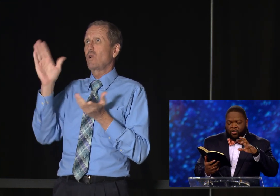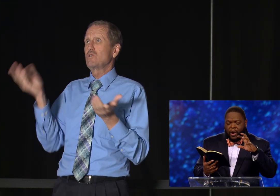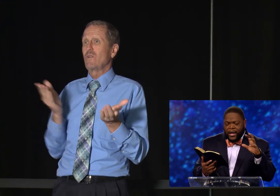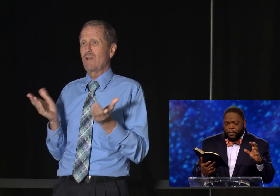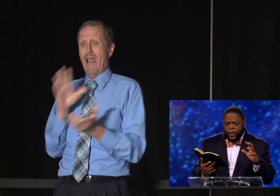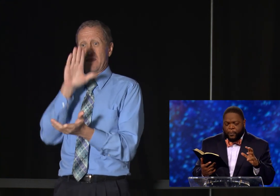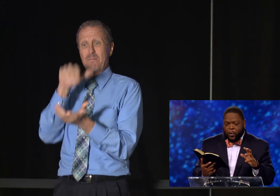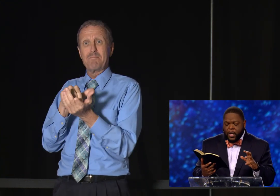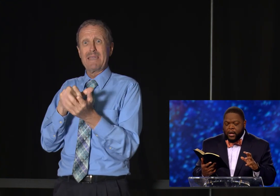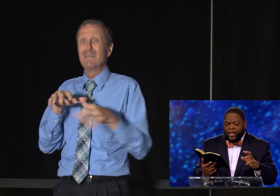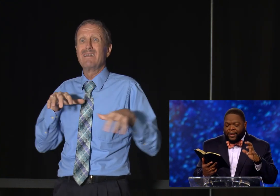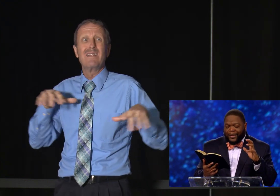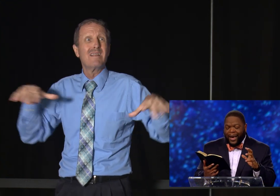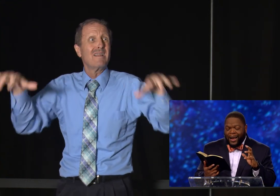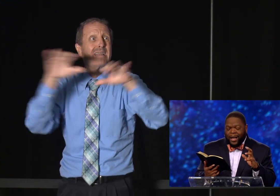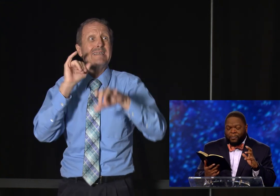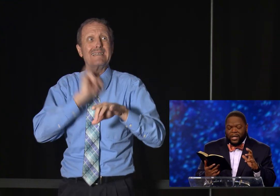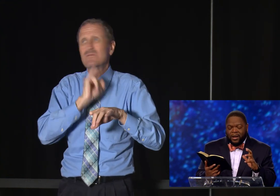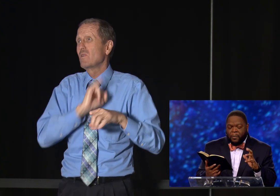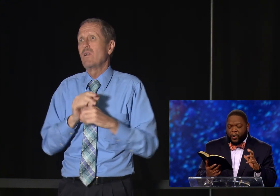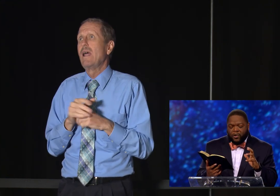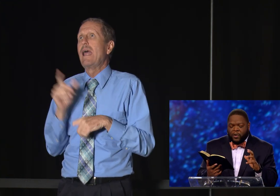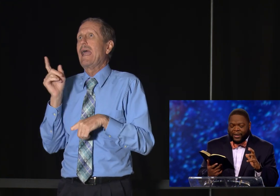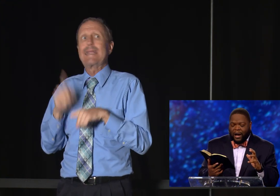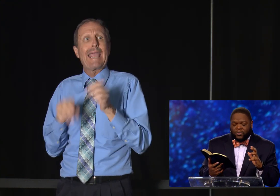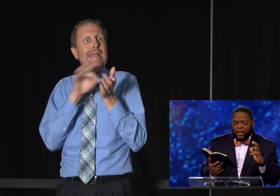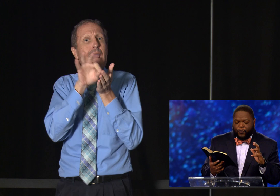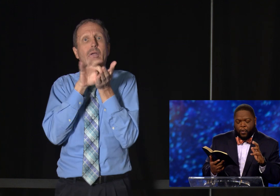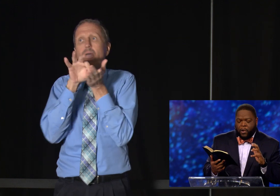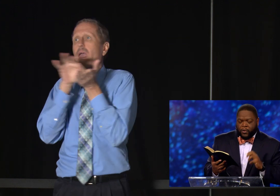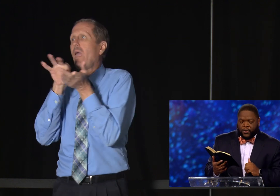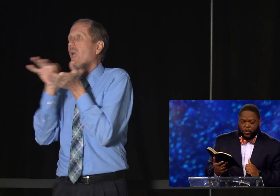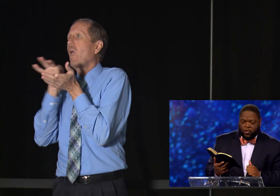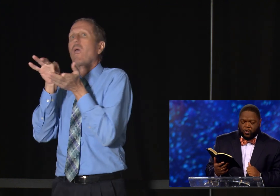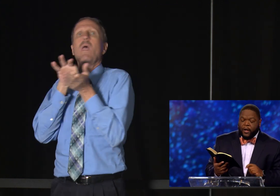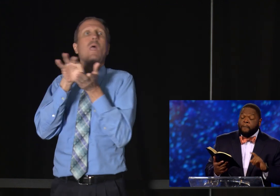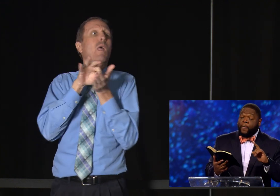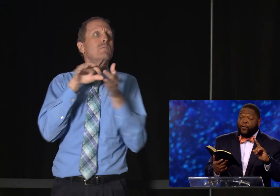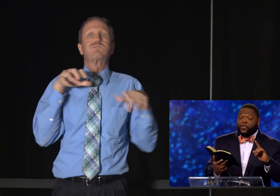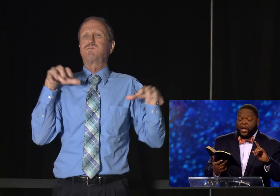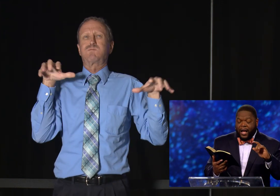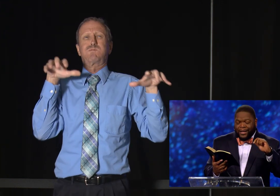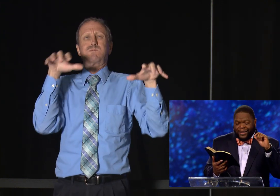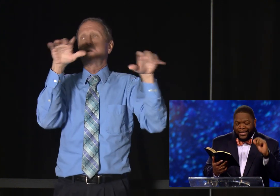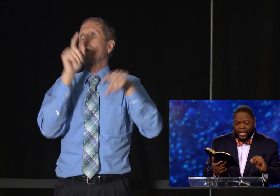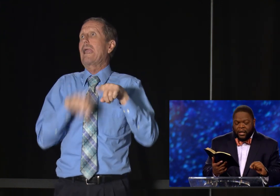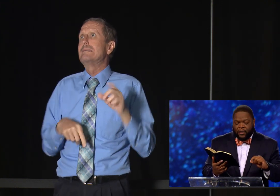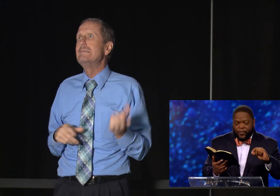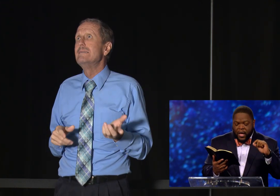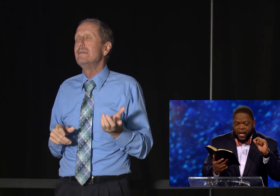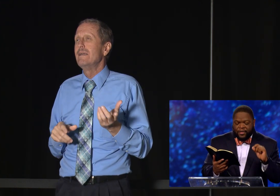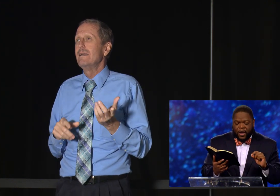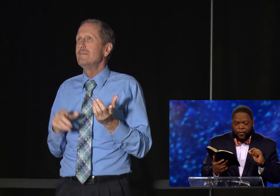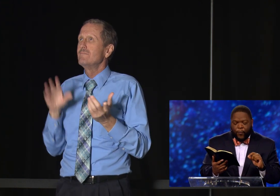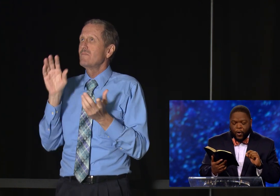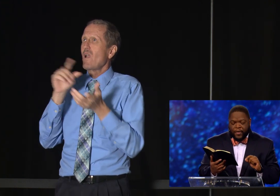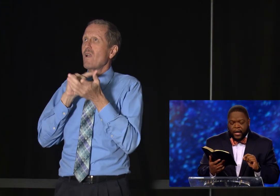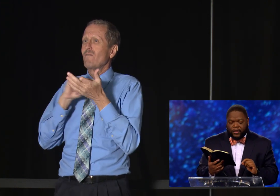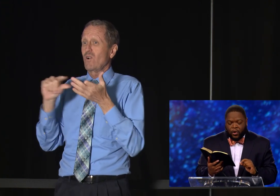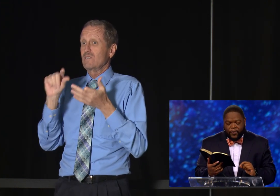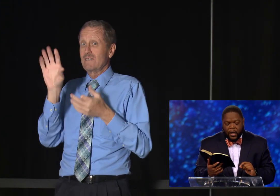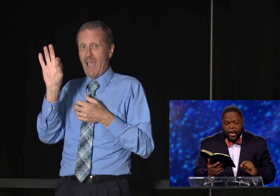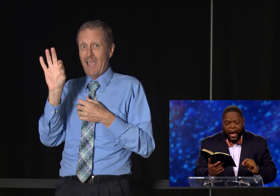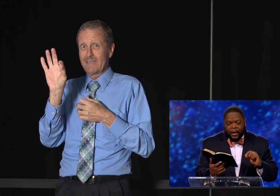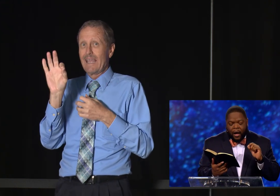chosen, a great people that cannot be numbered nor counted for multitude." Verse 9, "Give, therefore,